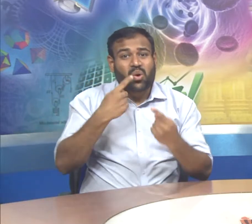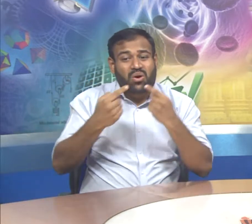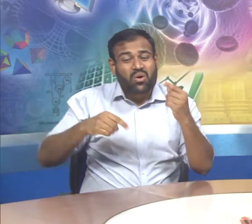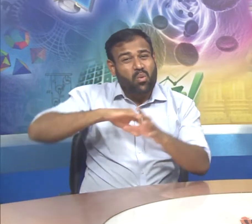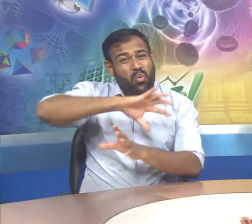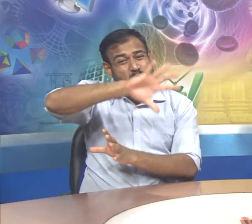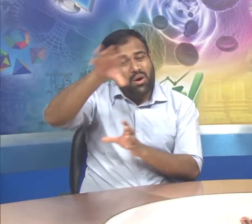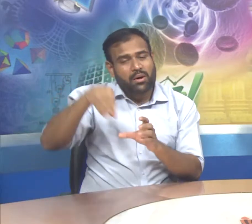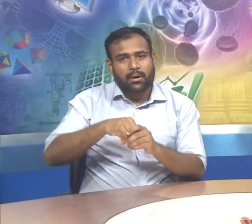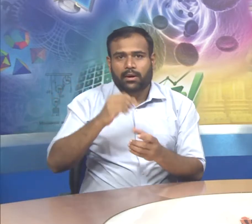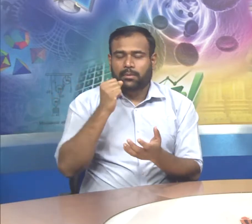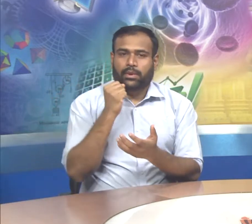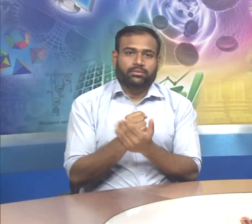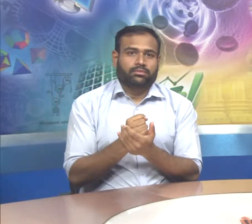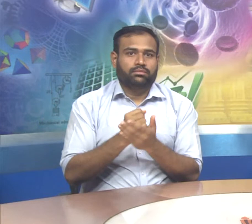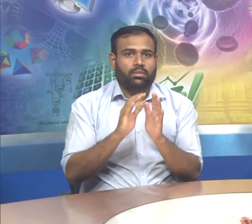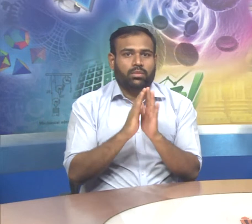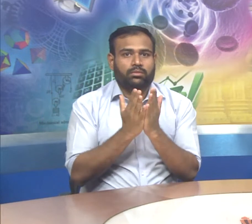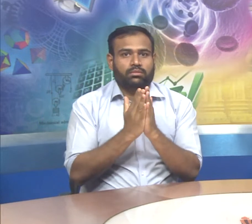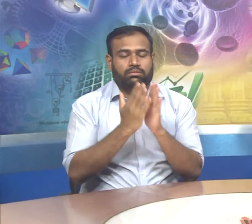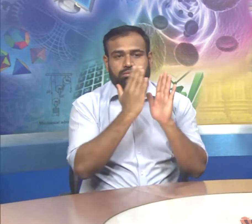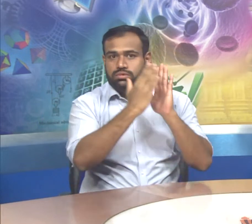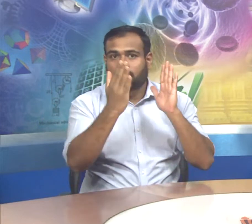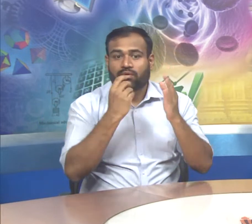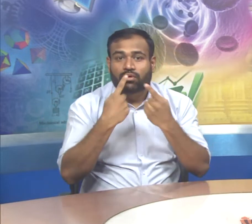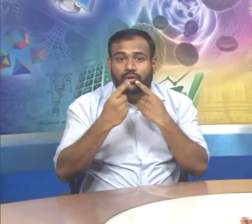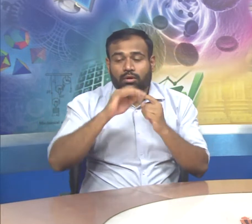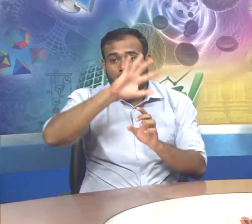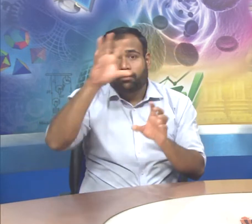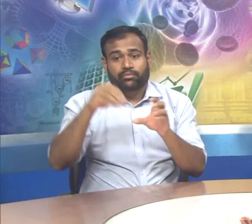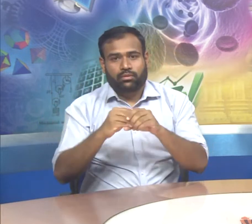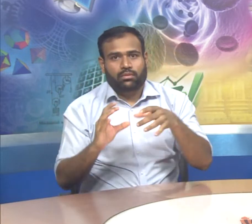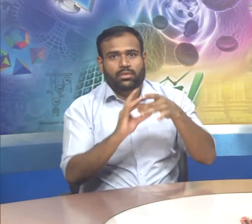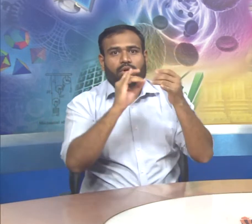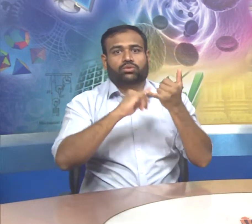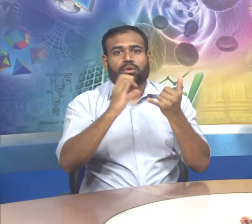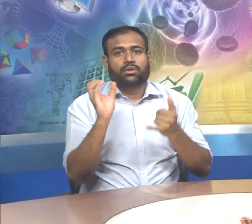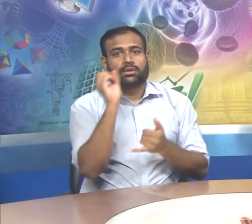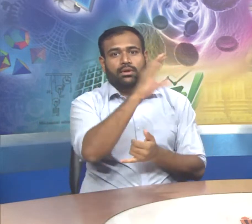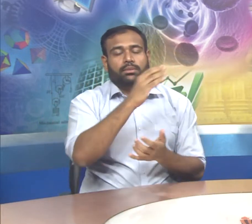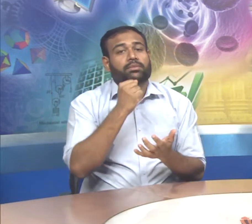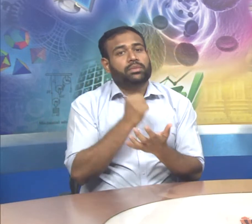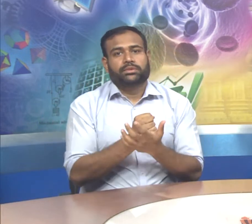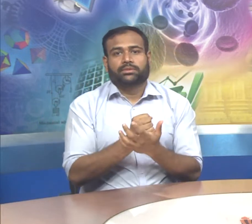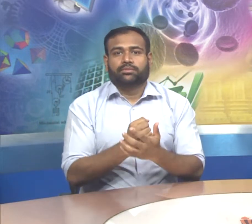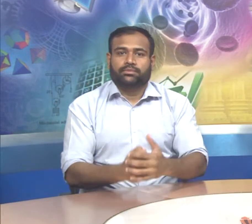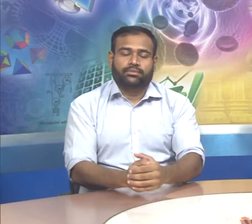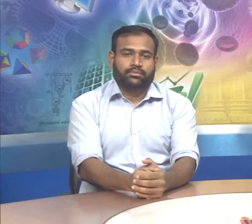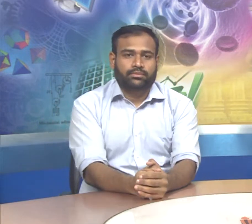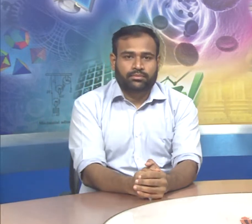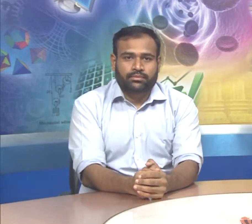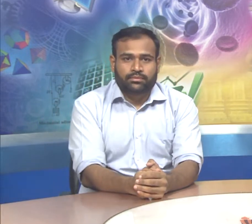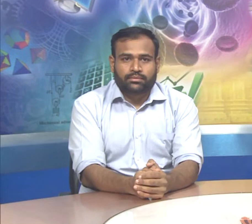are binding on all lower courts and indeed the high